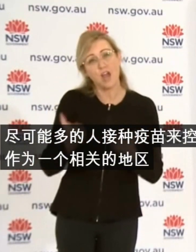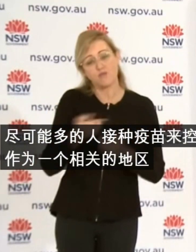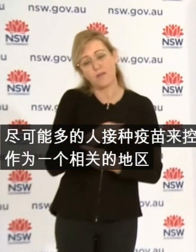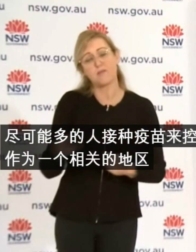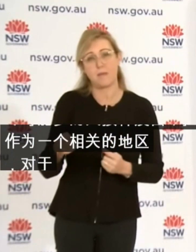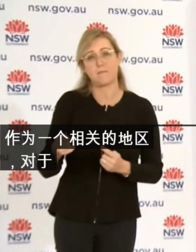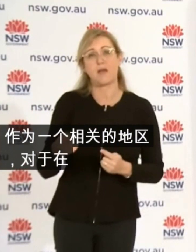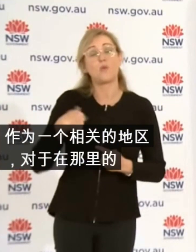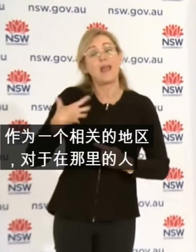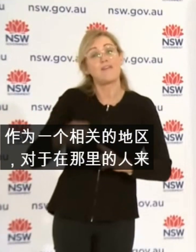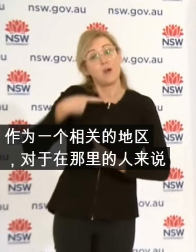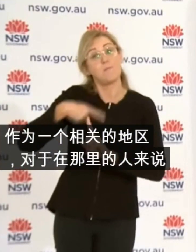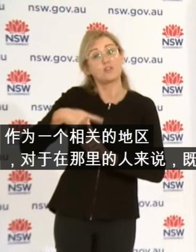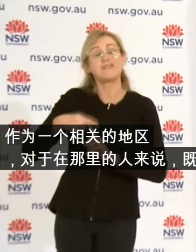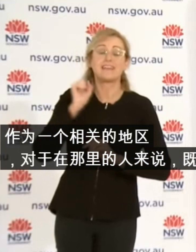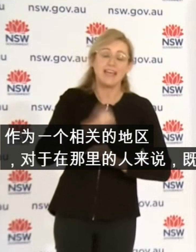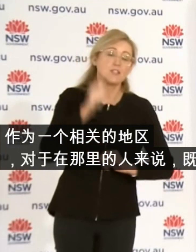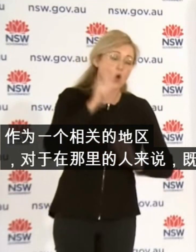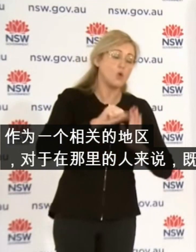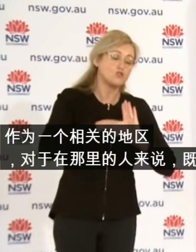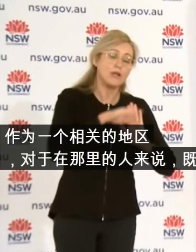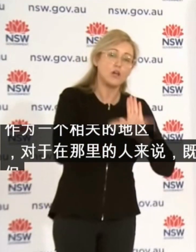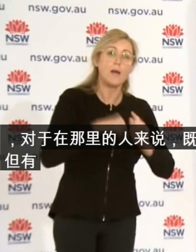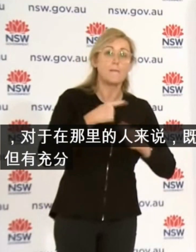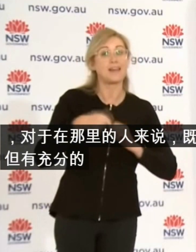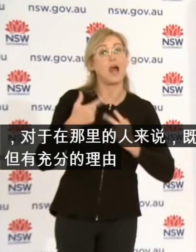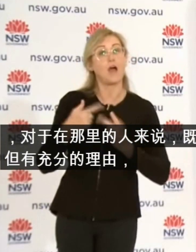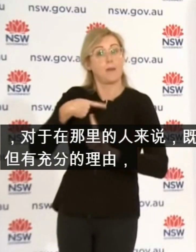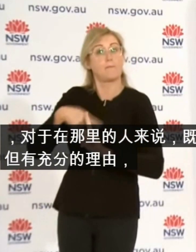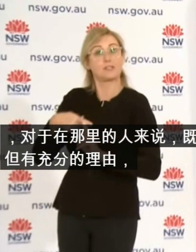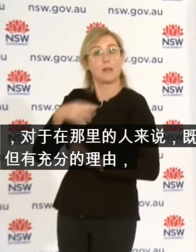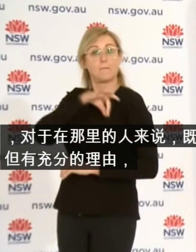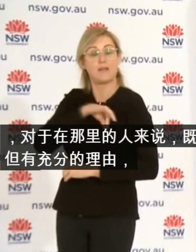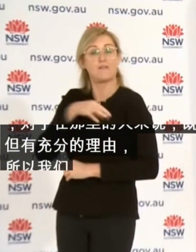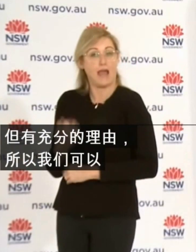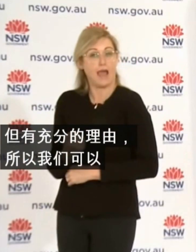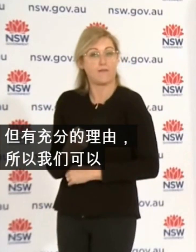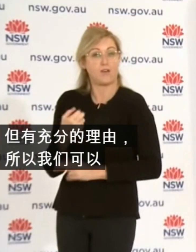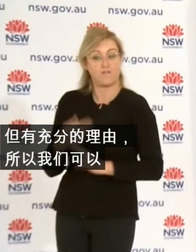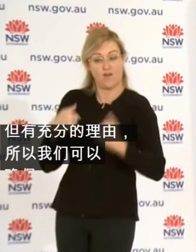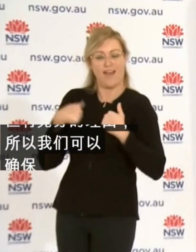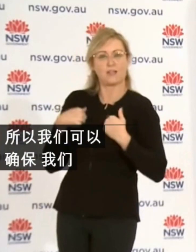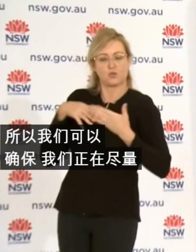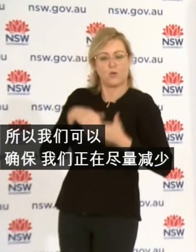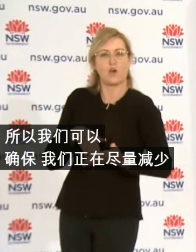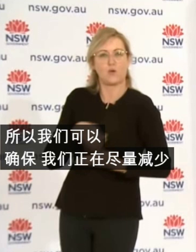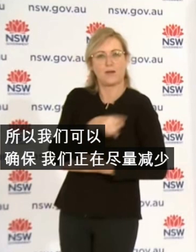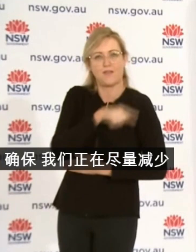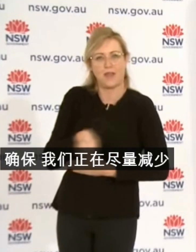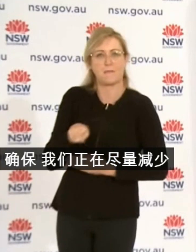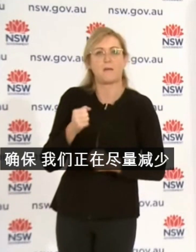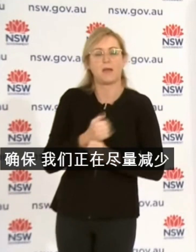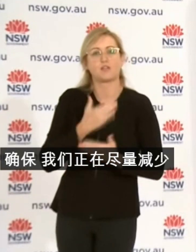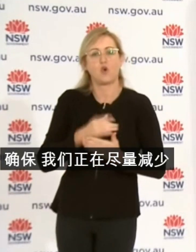has advantages as well as limitations for people being there, but for good reason, so we can make sure that we're